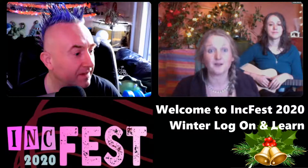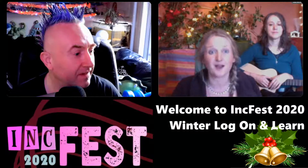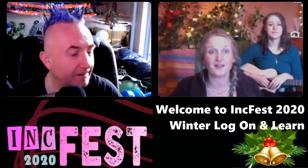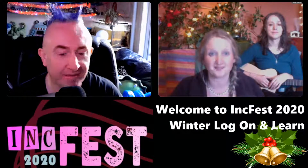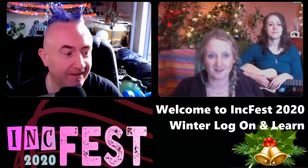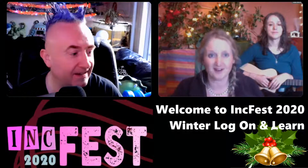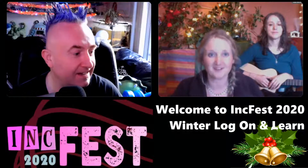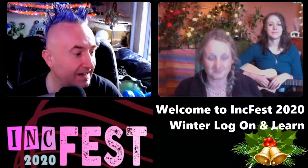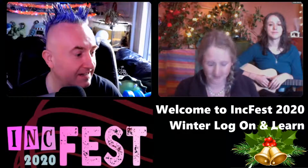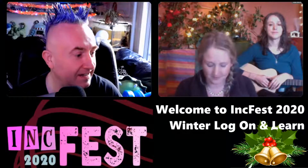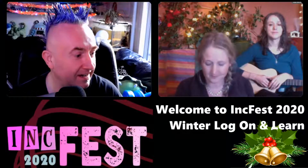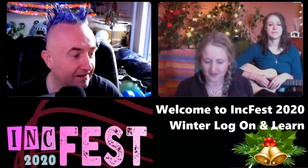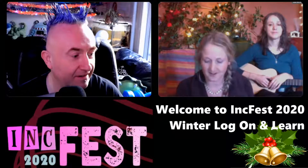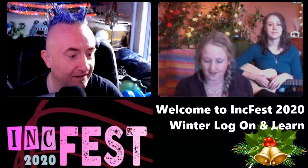great. Guide. Fantastic.